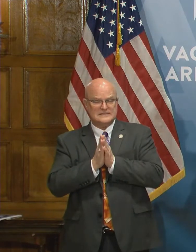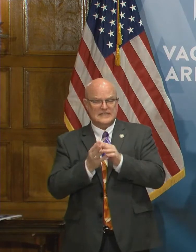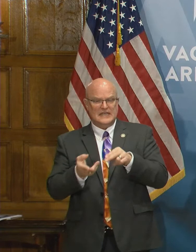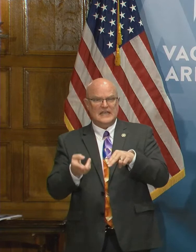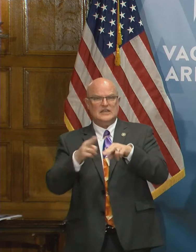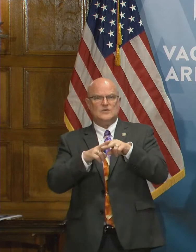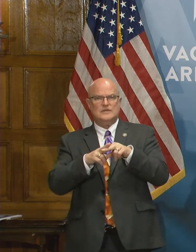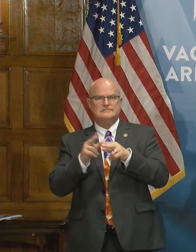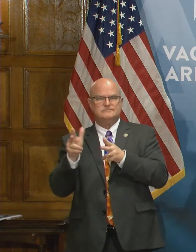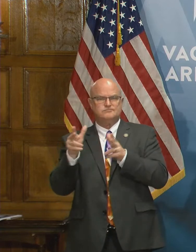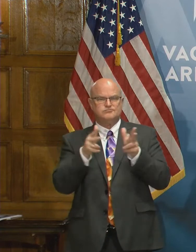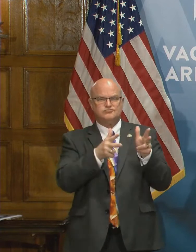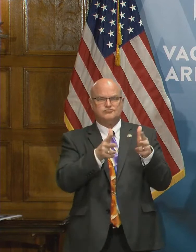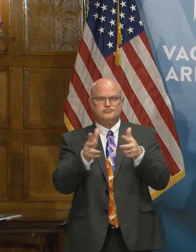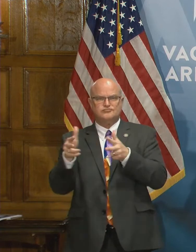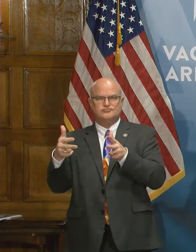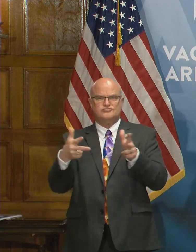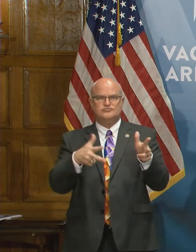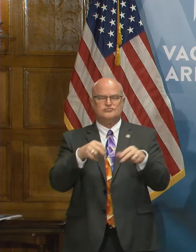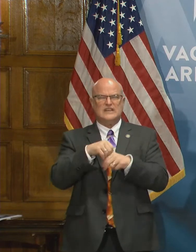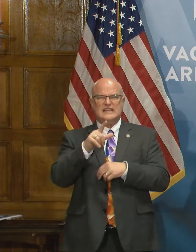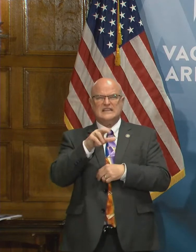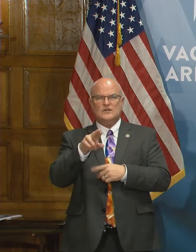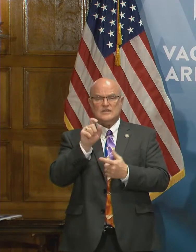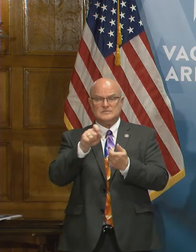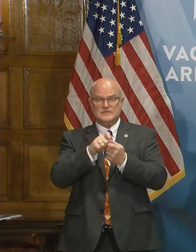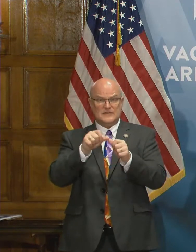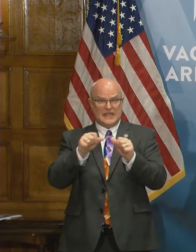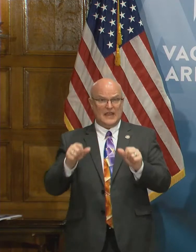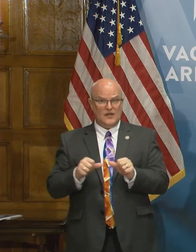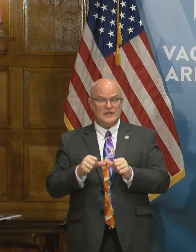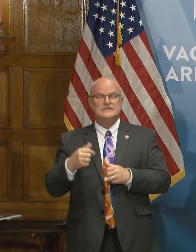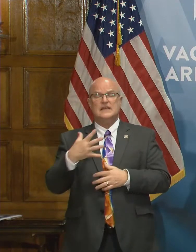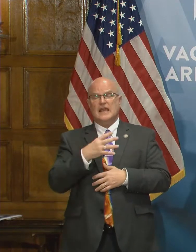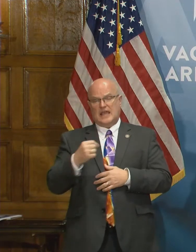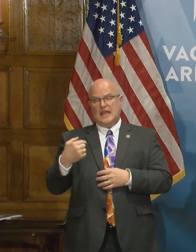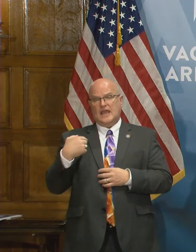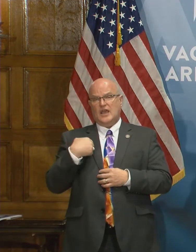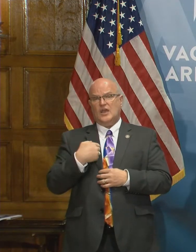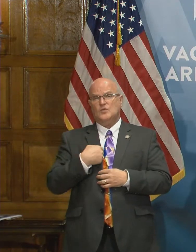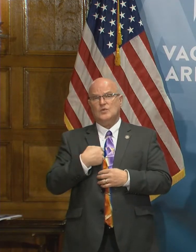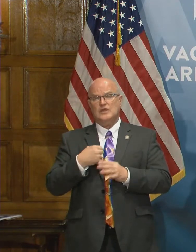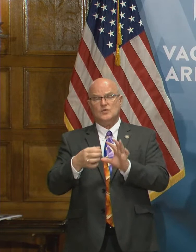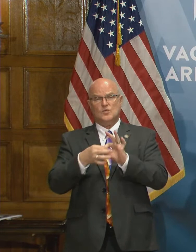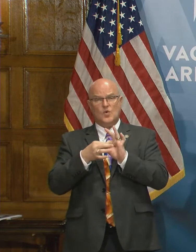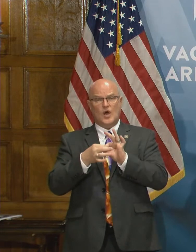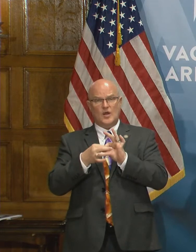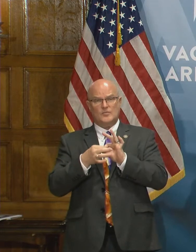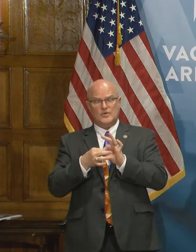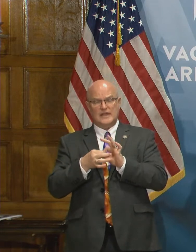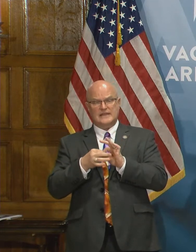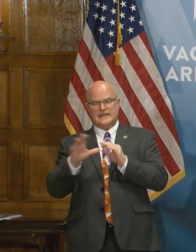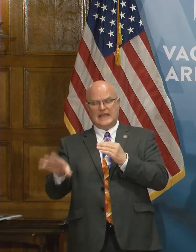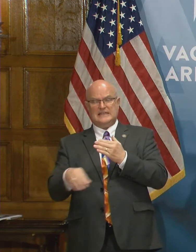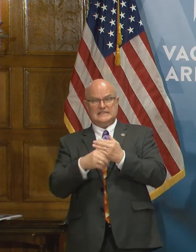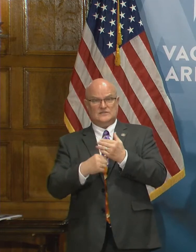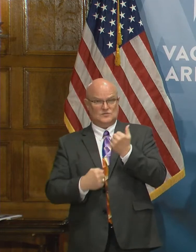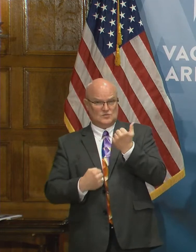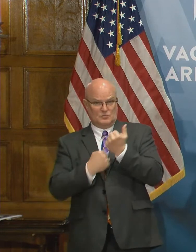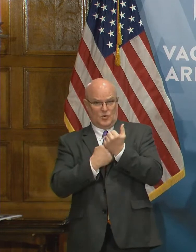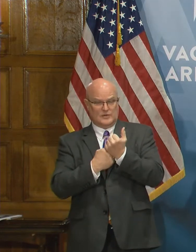the patrols in Little Rock in certain areas, and we cooperated in providing additional